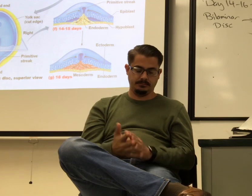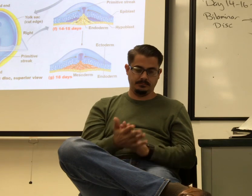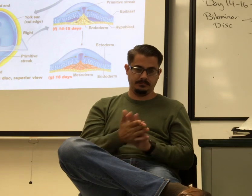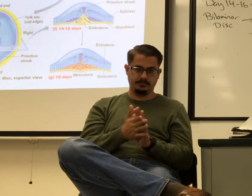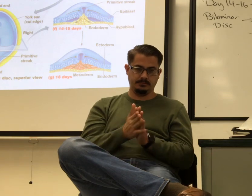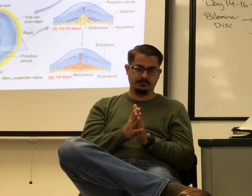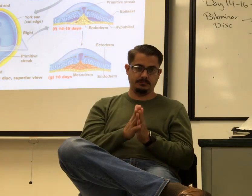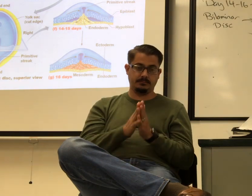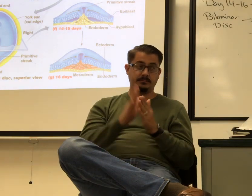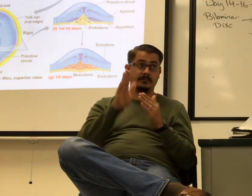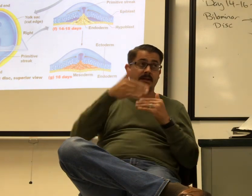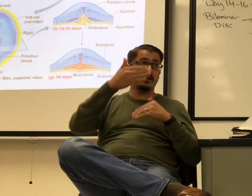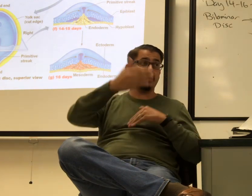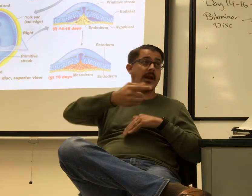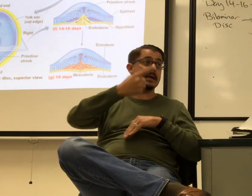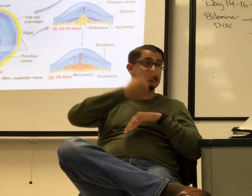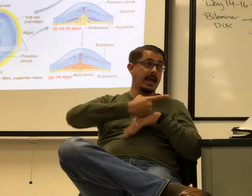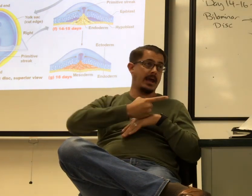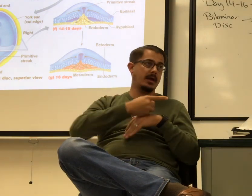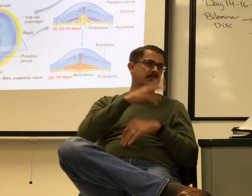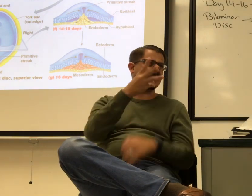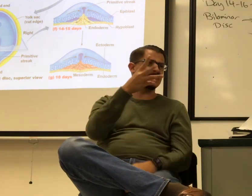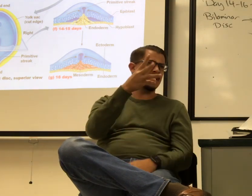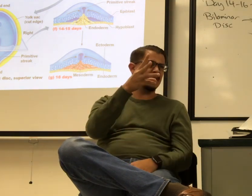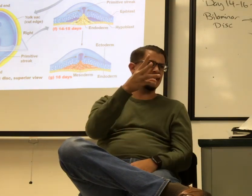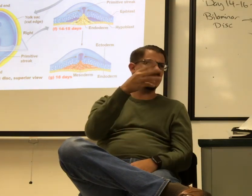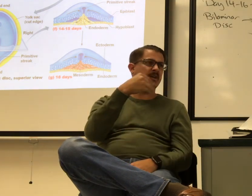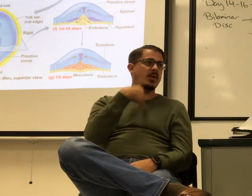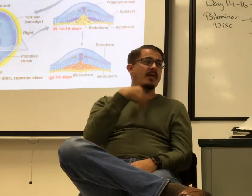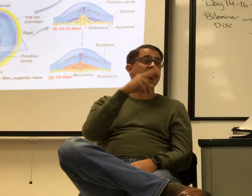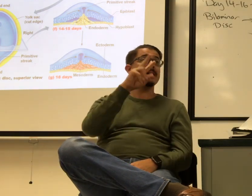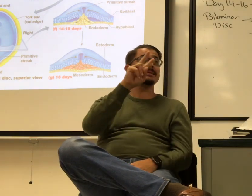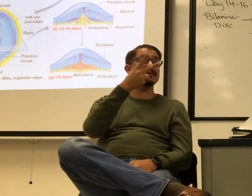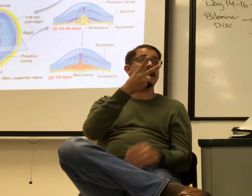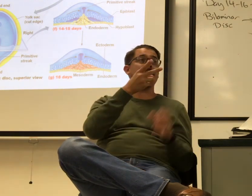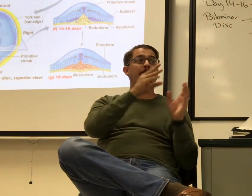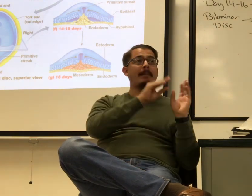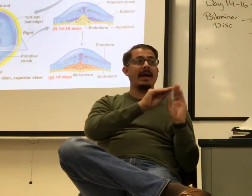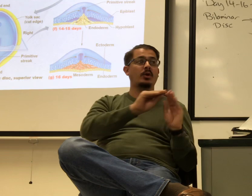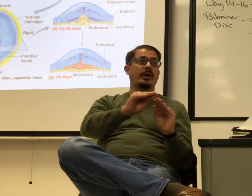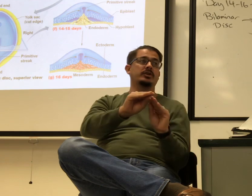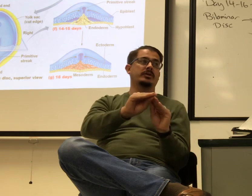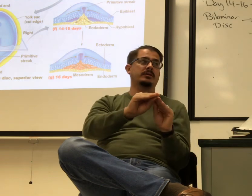The next day, call it day 16, you have a second migration.